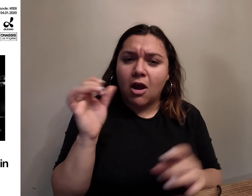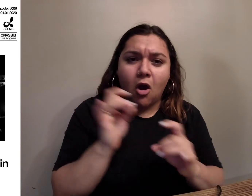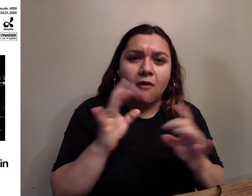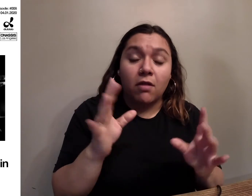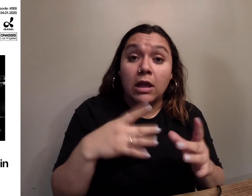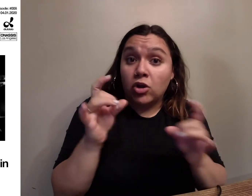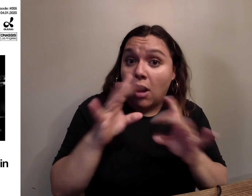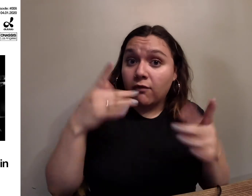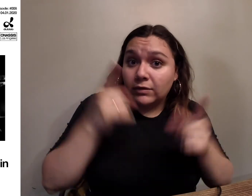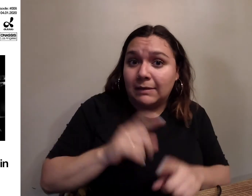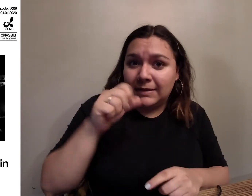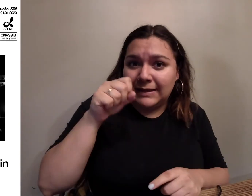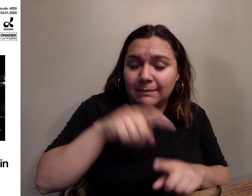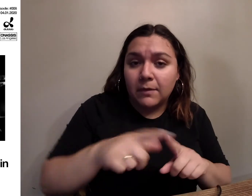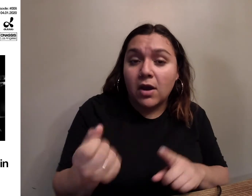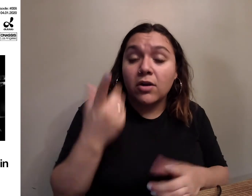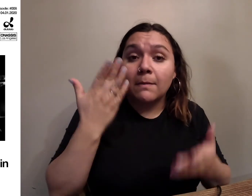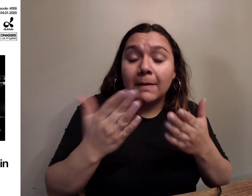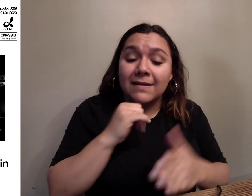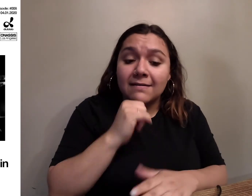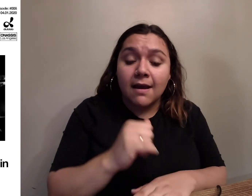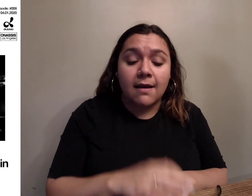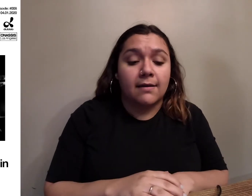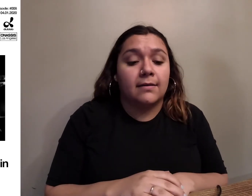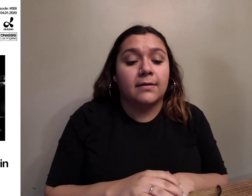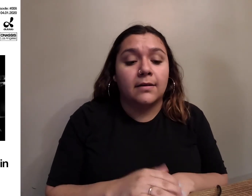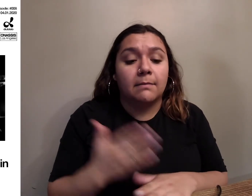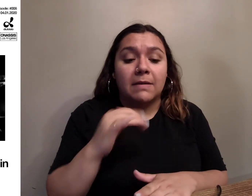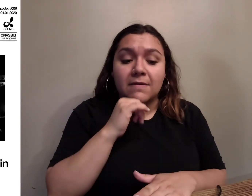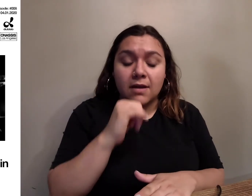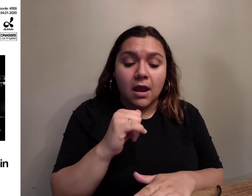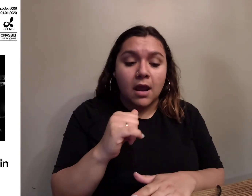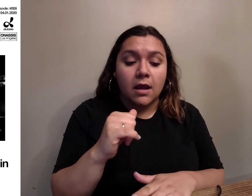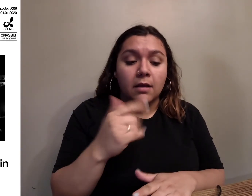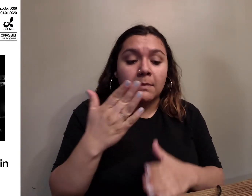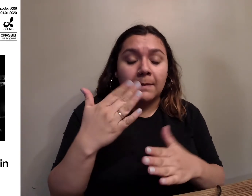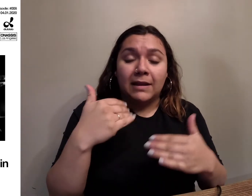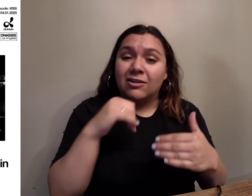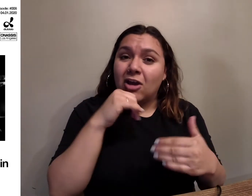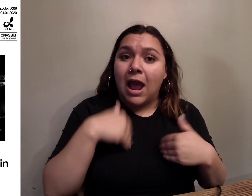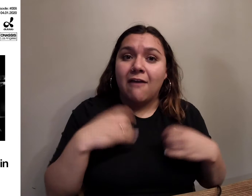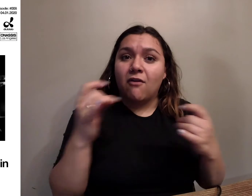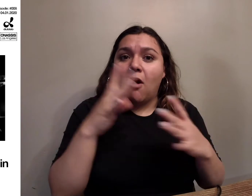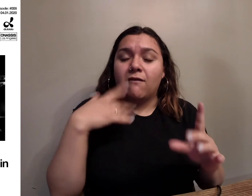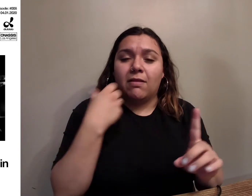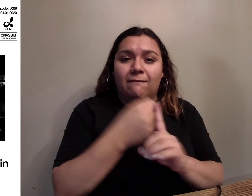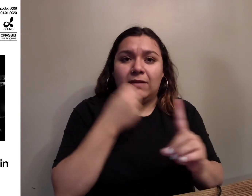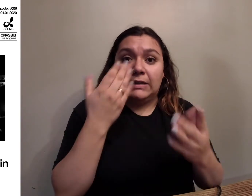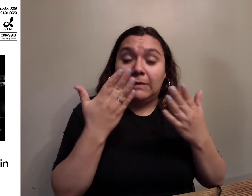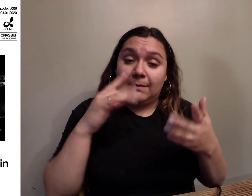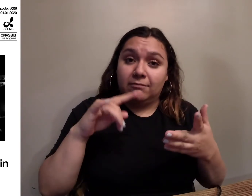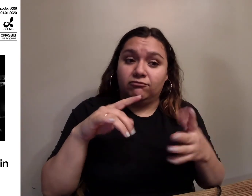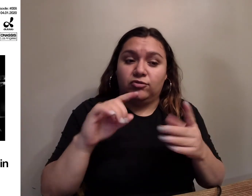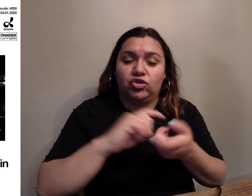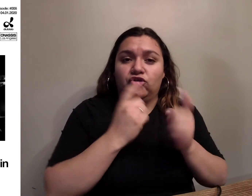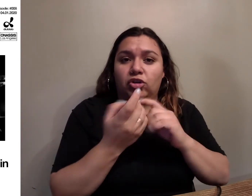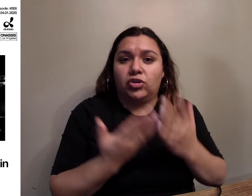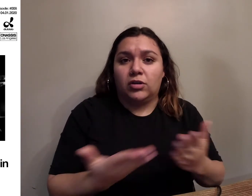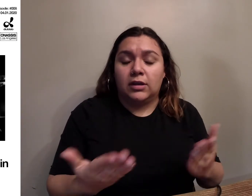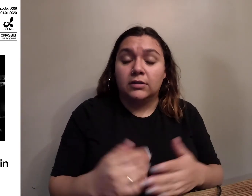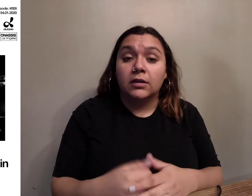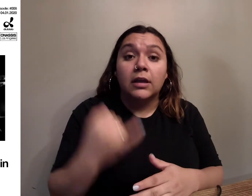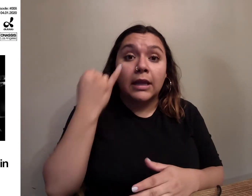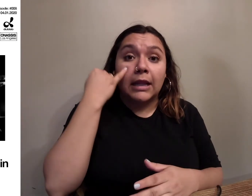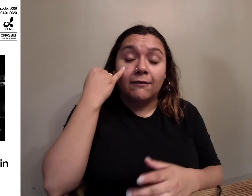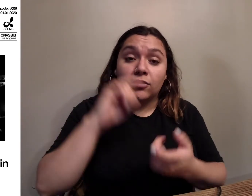what's happening, but it might not just have horrible effects. It might shake things up. So is it going to? If things are going to